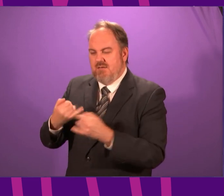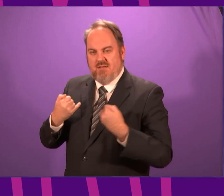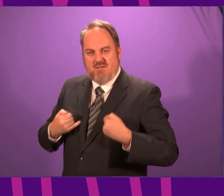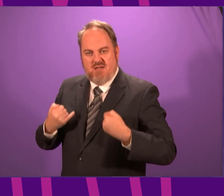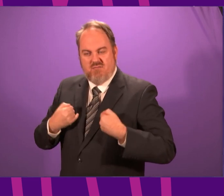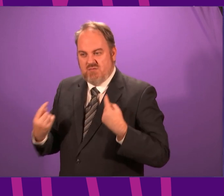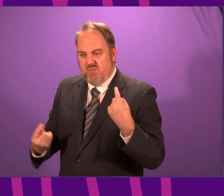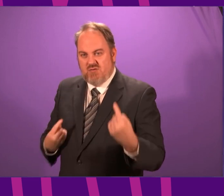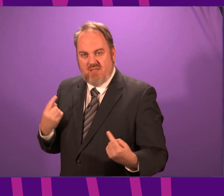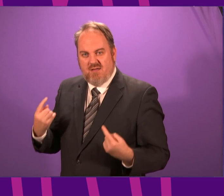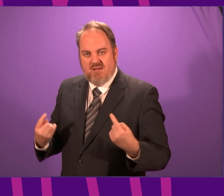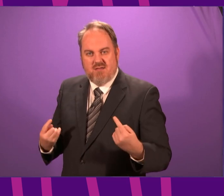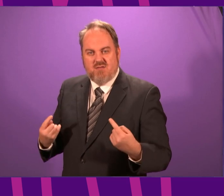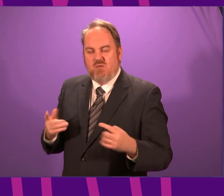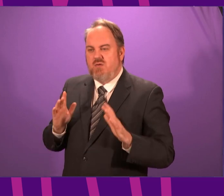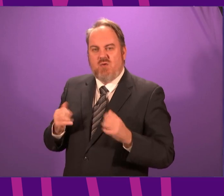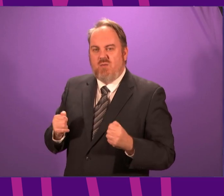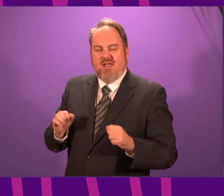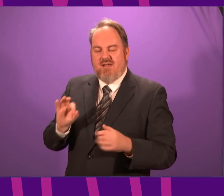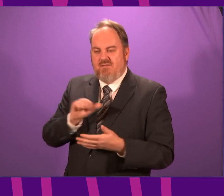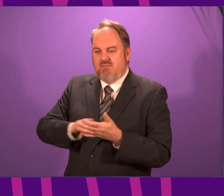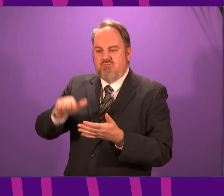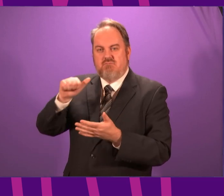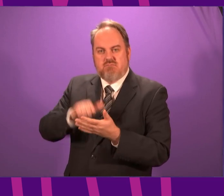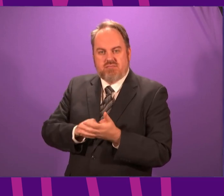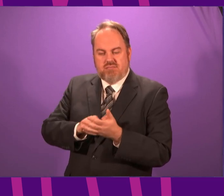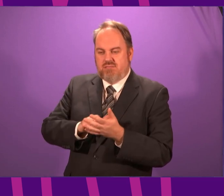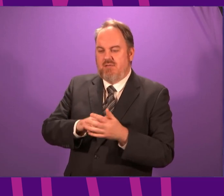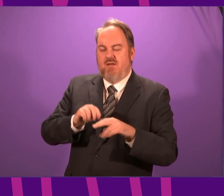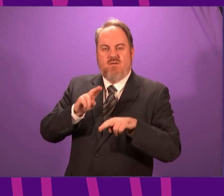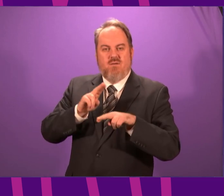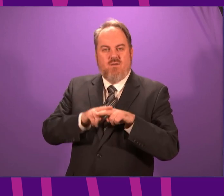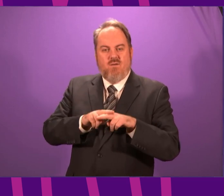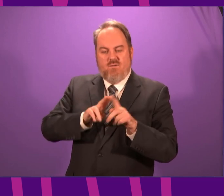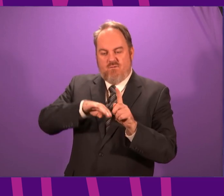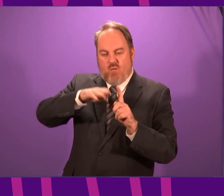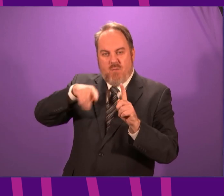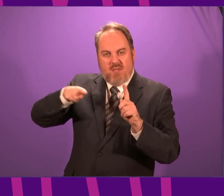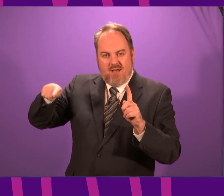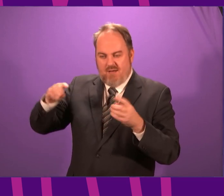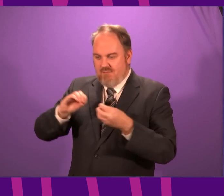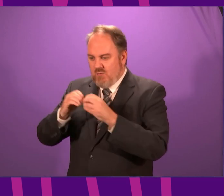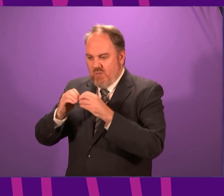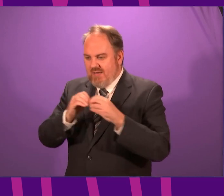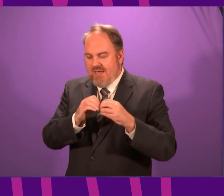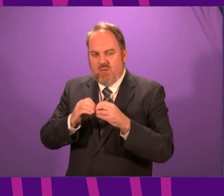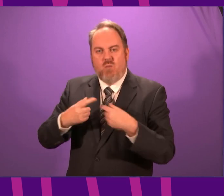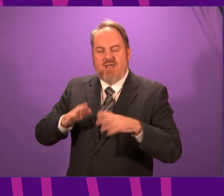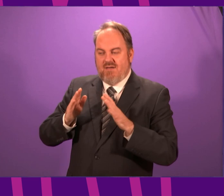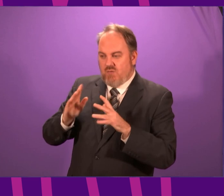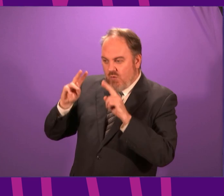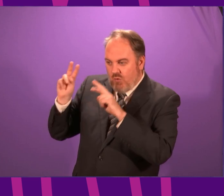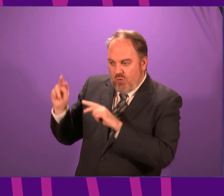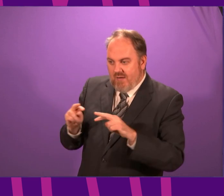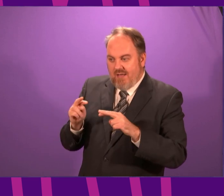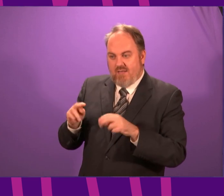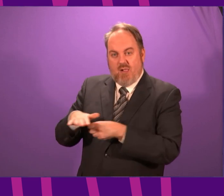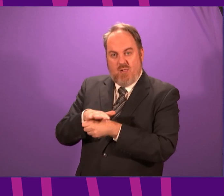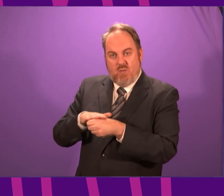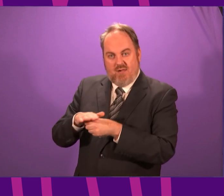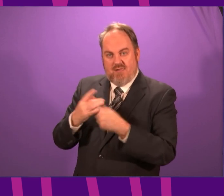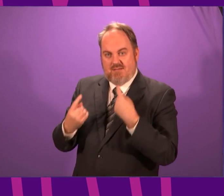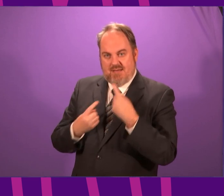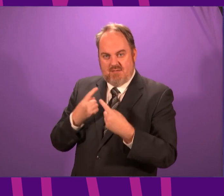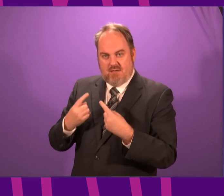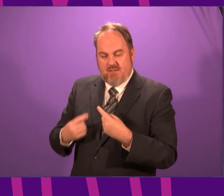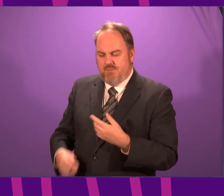not be an algorithm-based approach. These statistics will guide fuller decisions. Pauline McNeill. So in applying